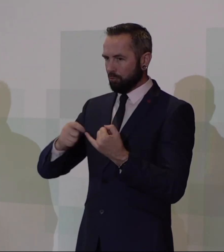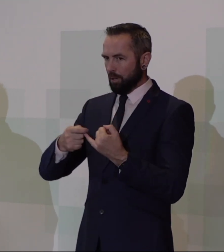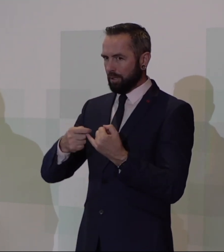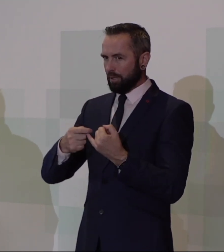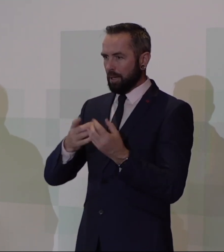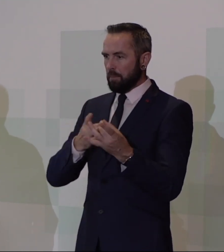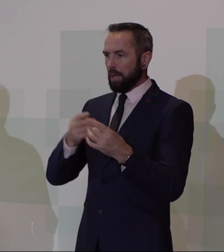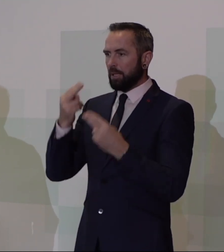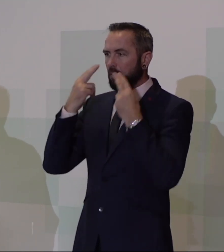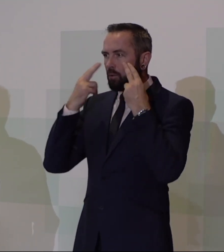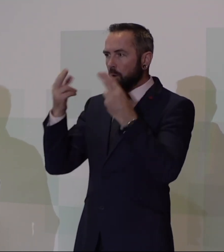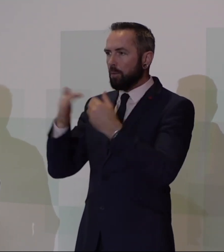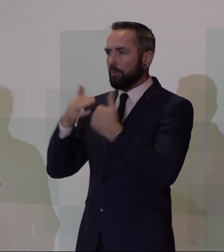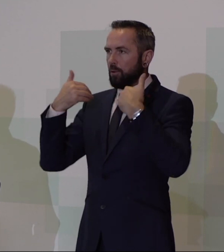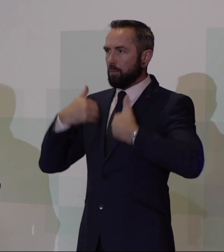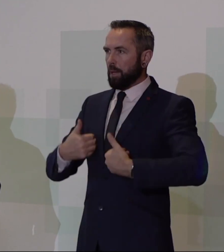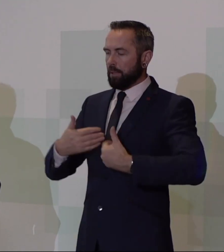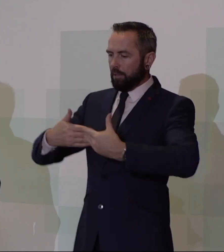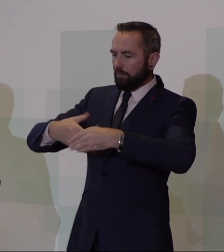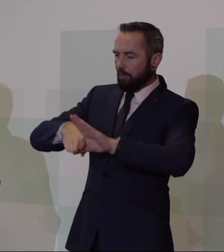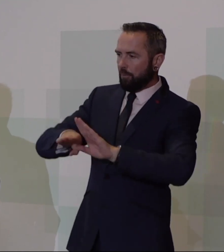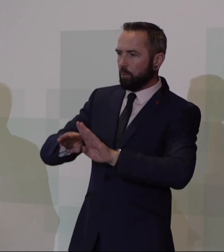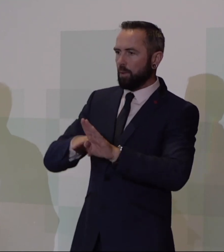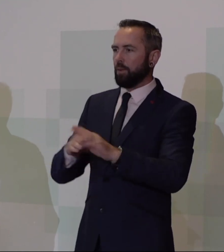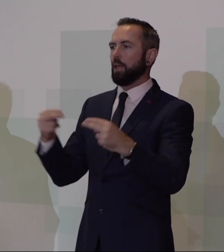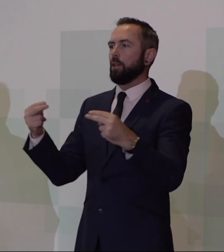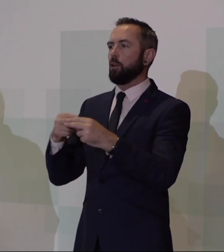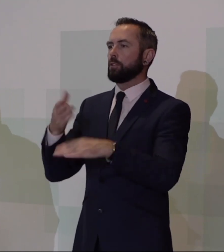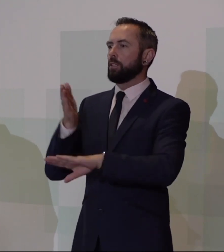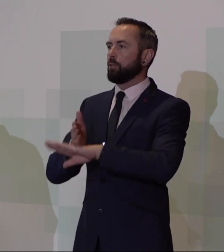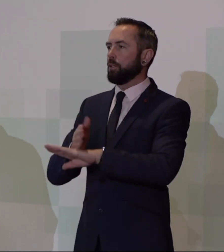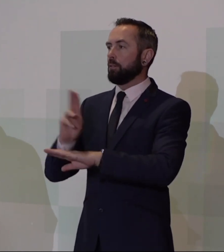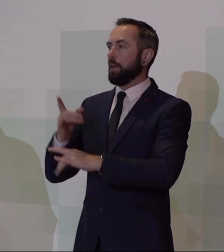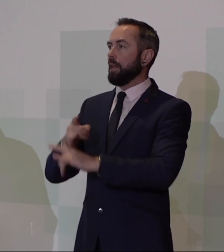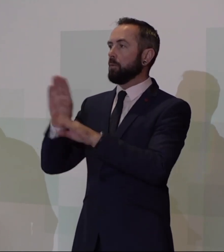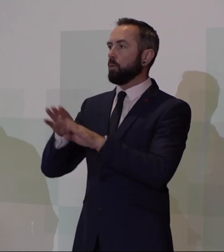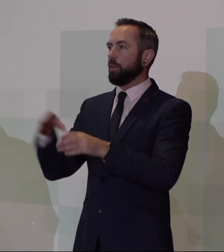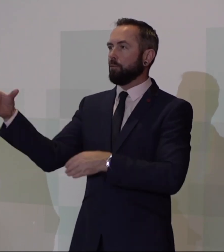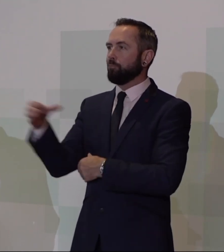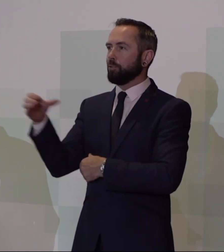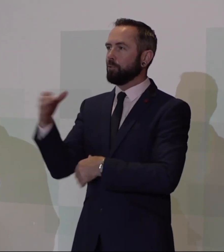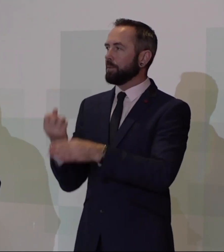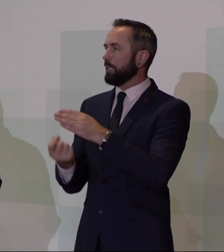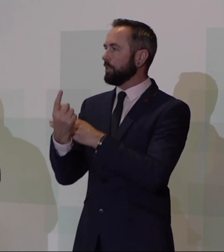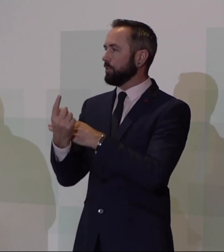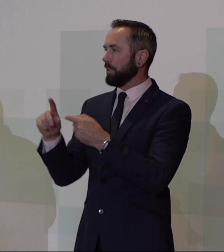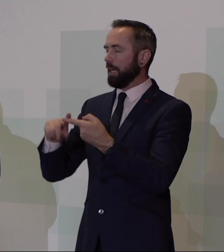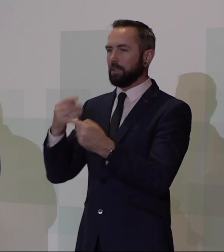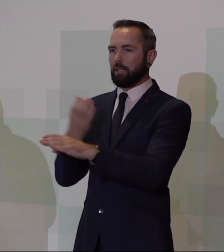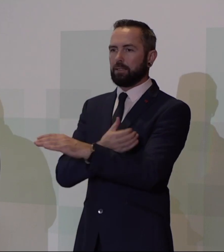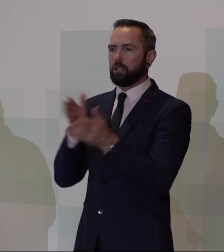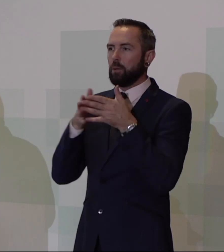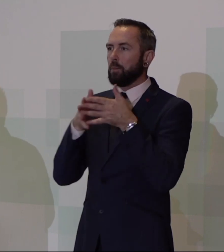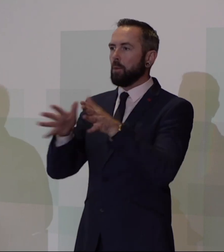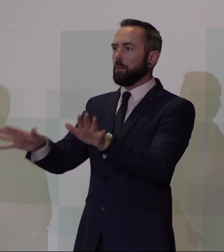normalise the role that men can play in nursing. And I suppose that might help with the recruitment issues. And continue to publicise